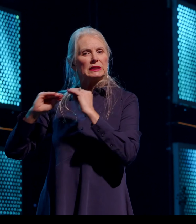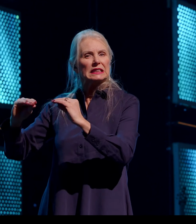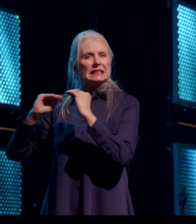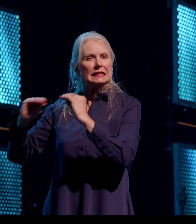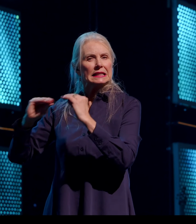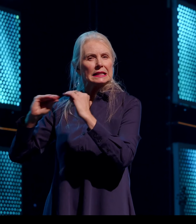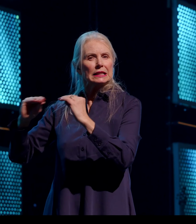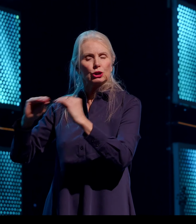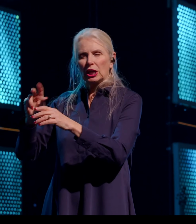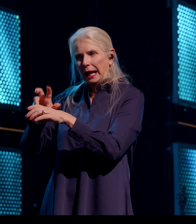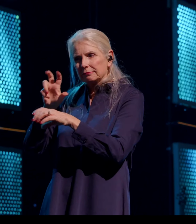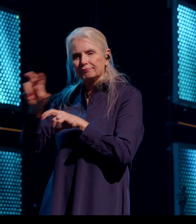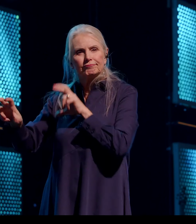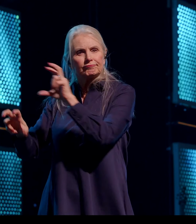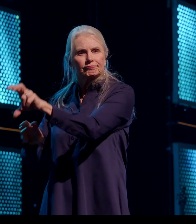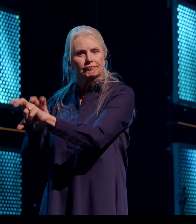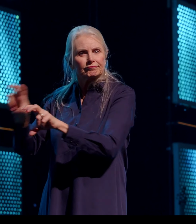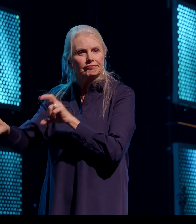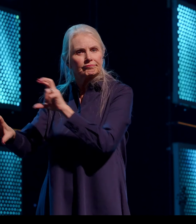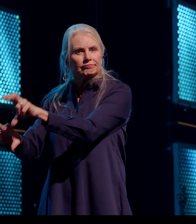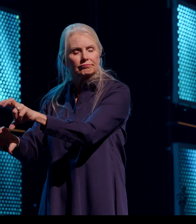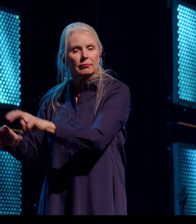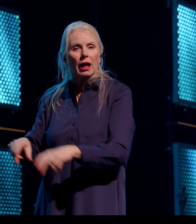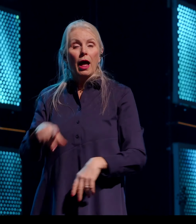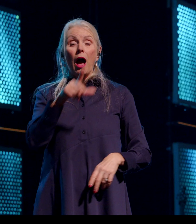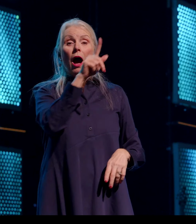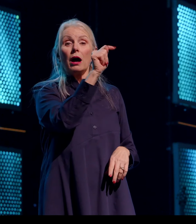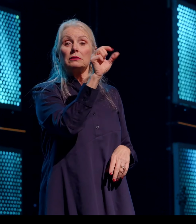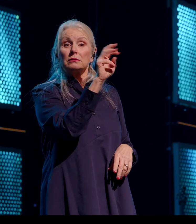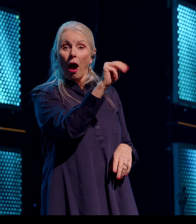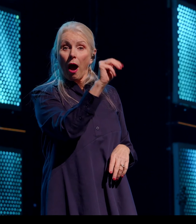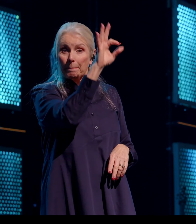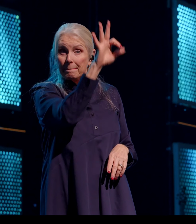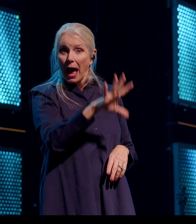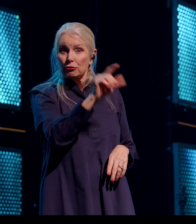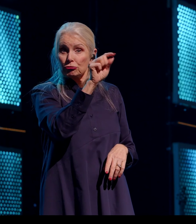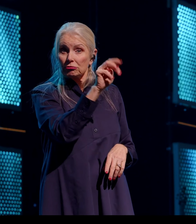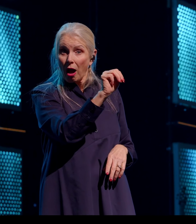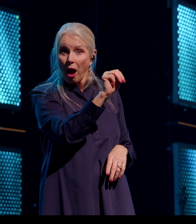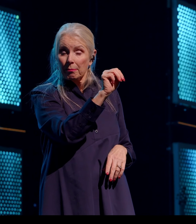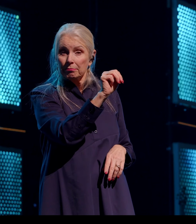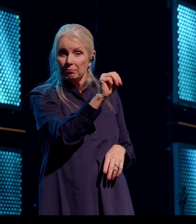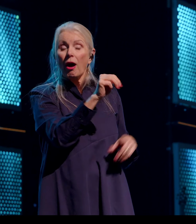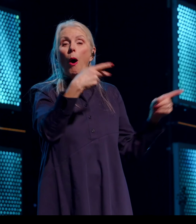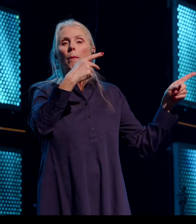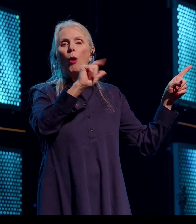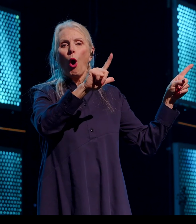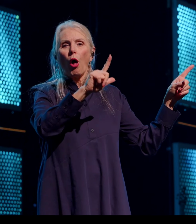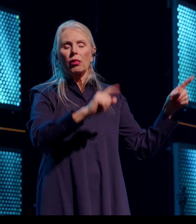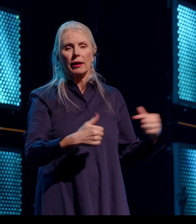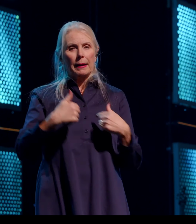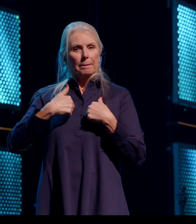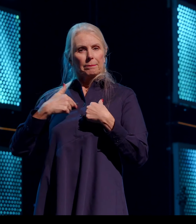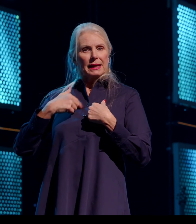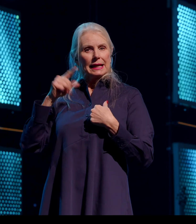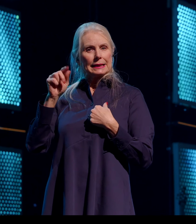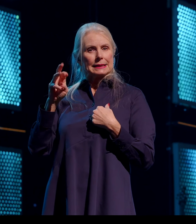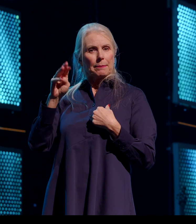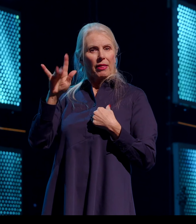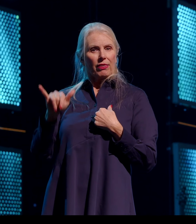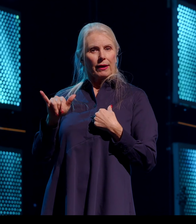along. Picture Tom like Paul. Picture me like Timothy. Picture Tom bringing me along the